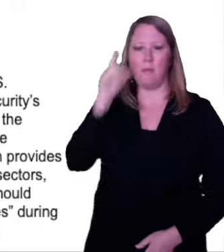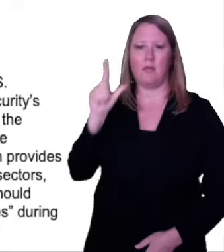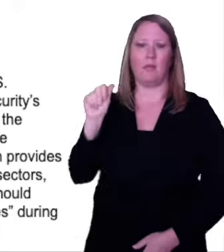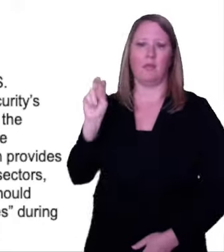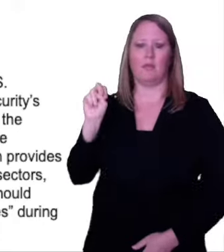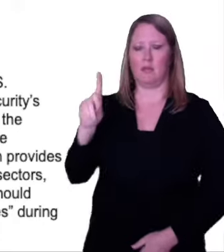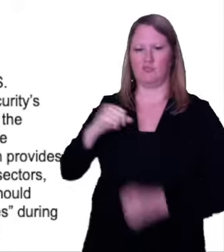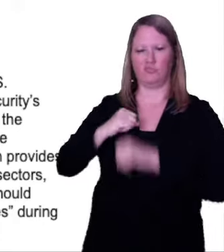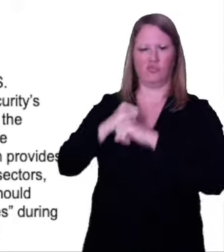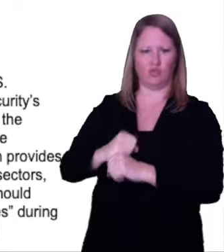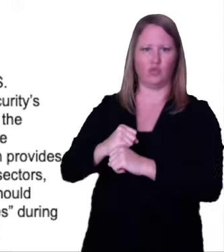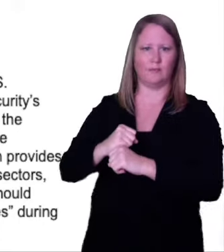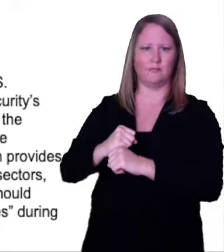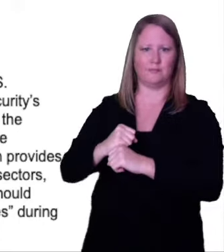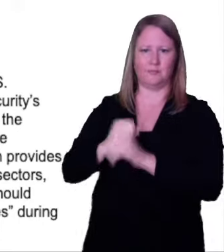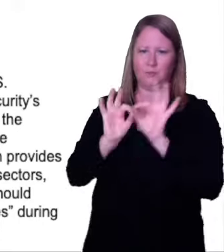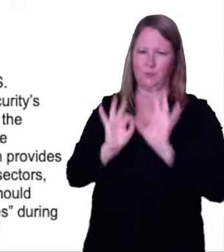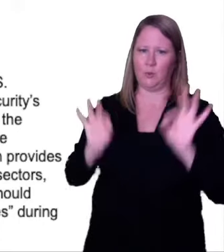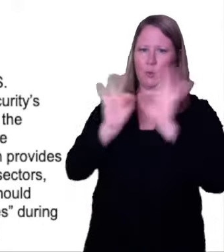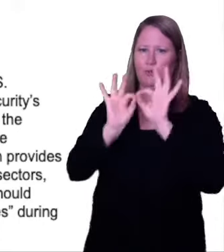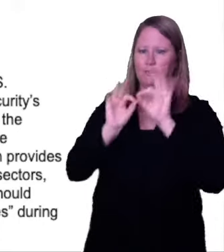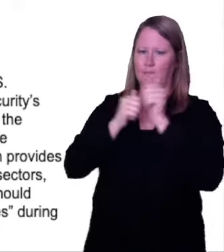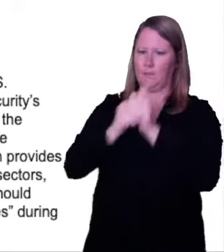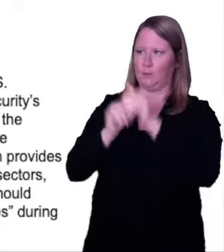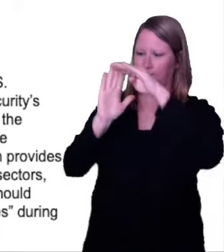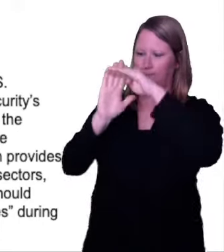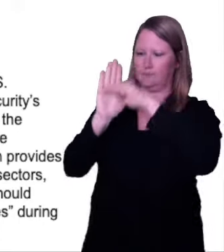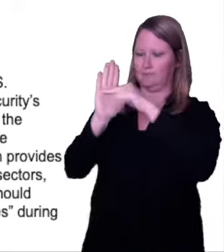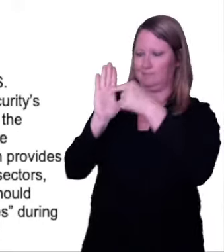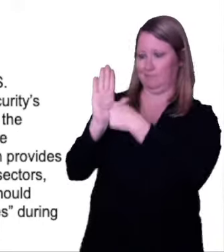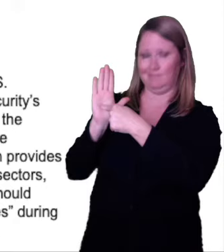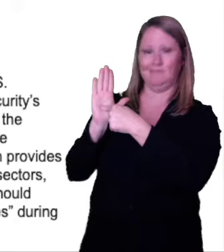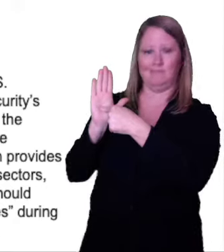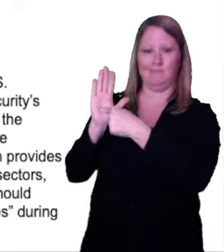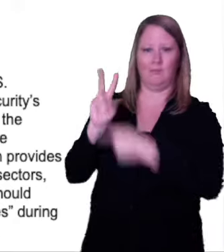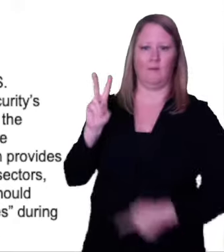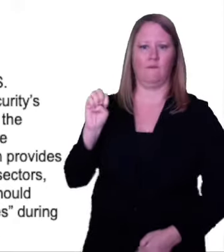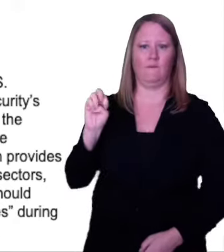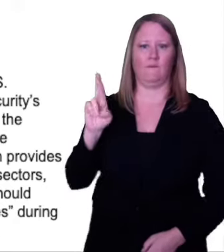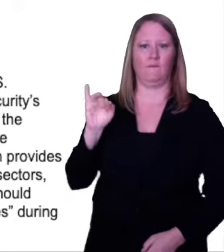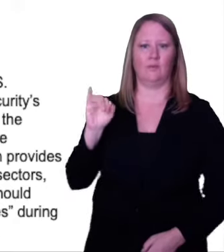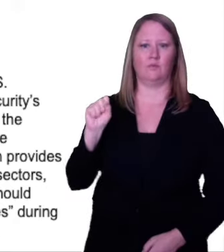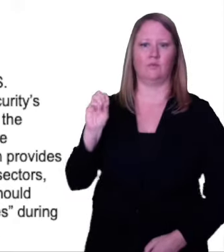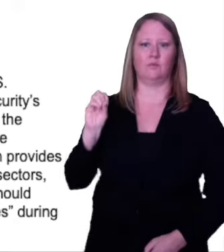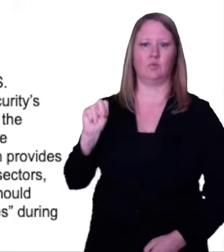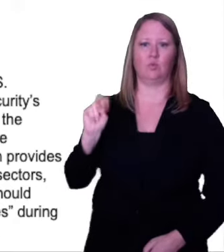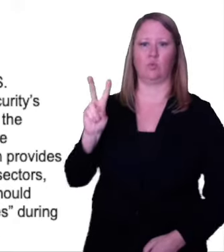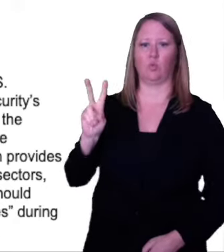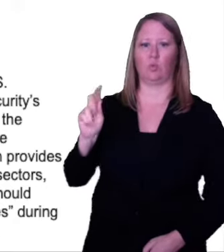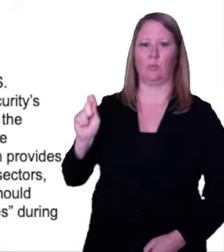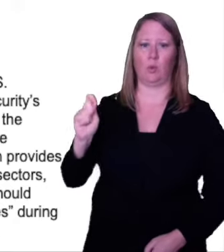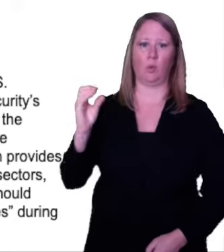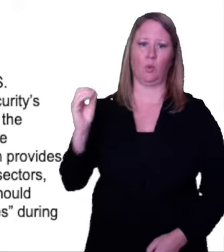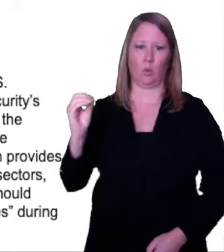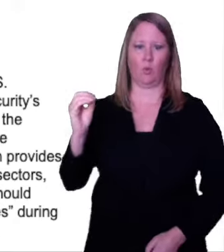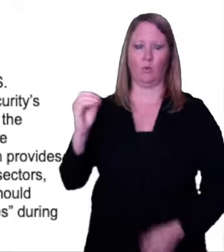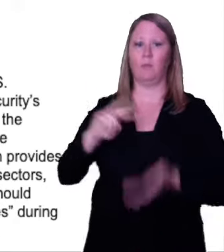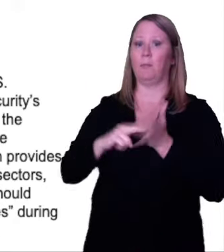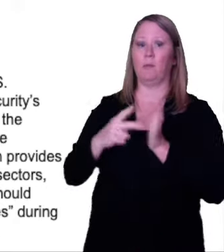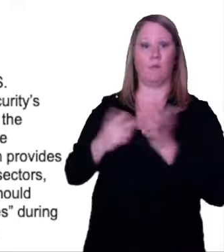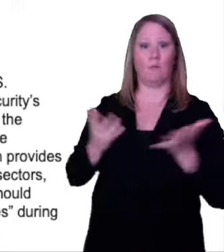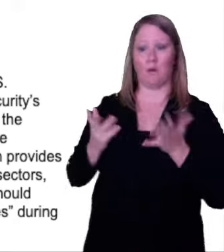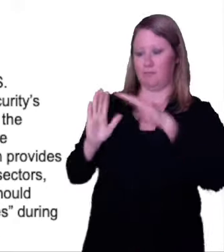guidance on the Essential Critical Infrastructure Workforce, version 2.0, which provides a list